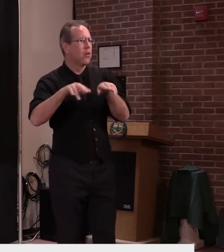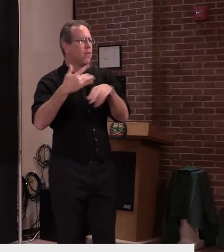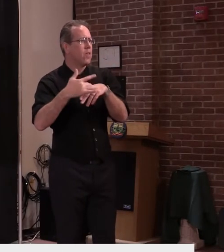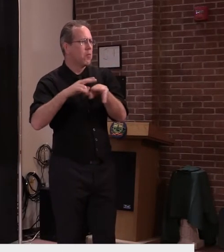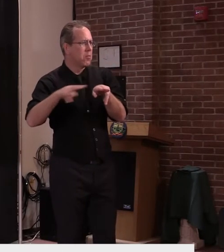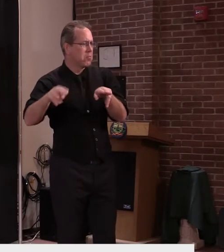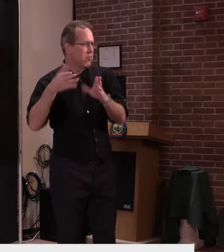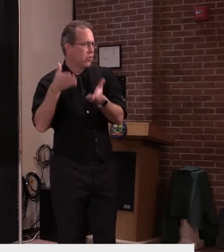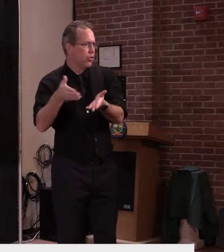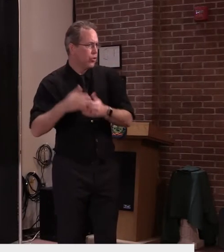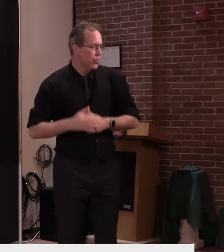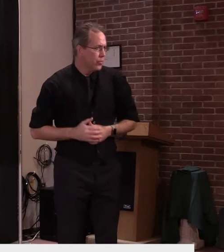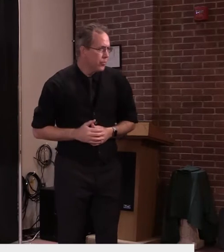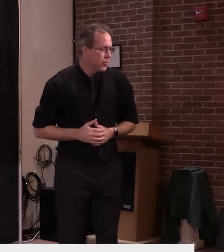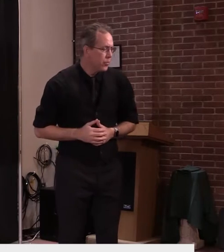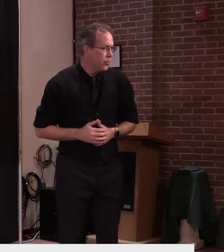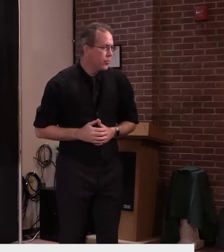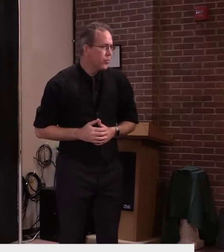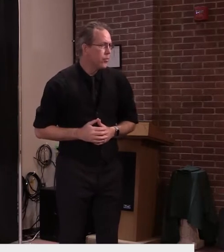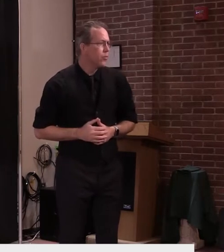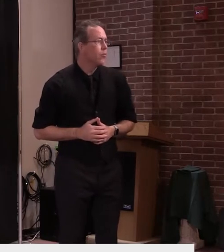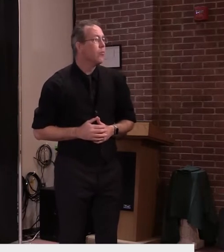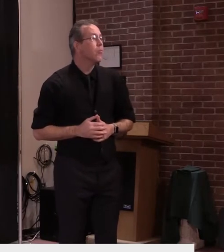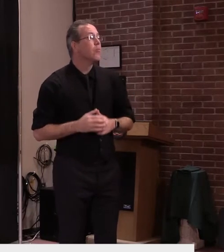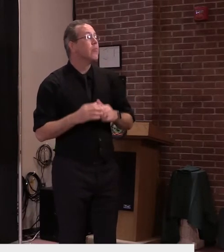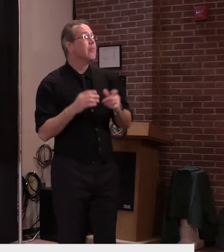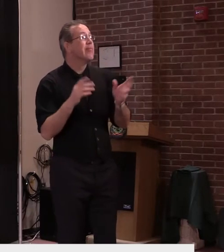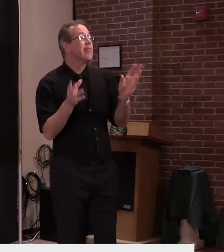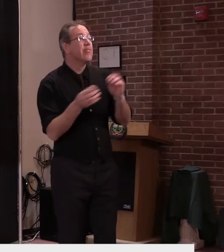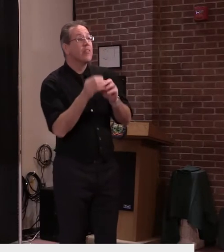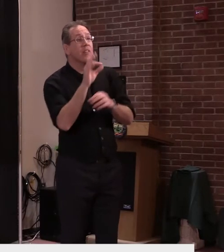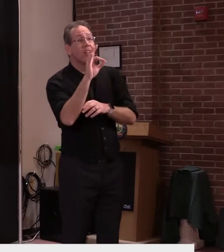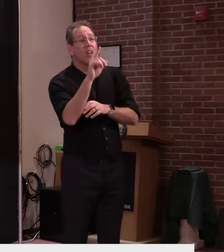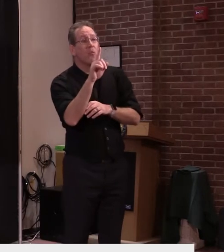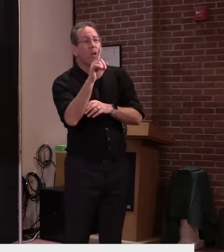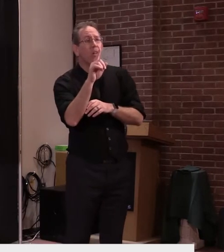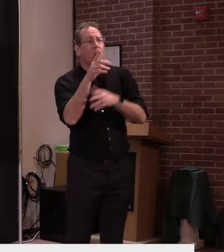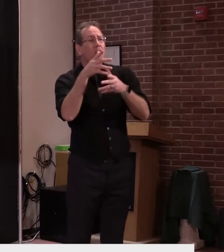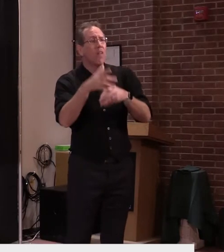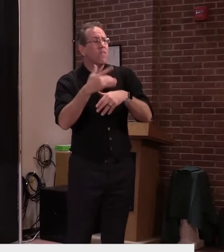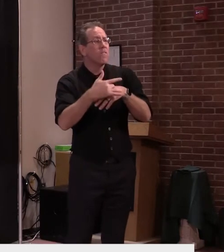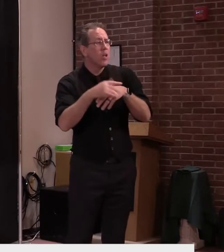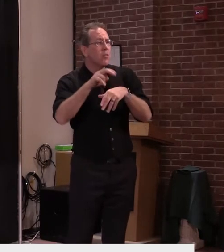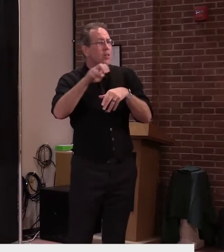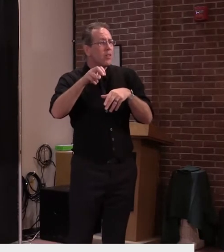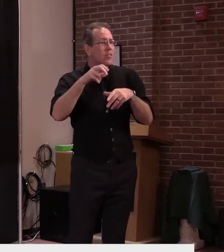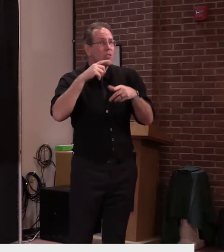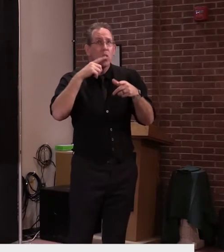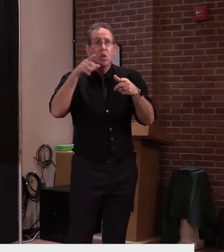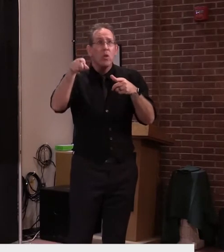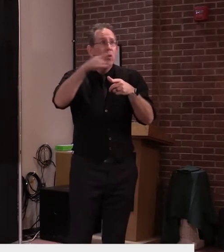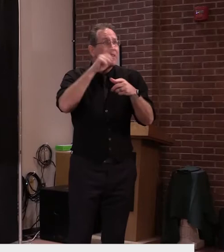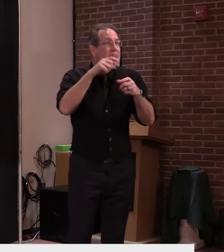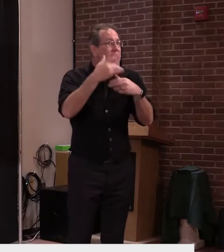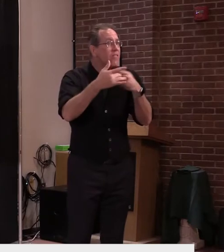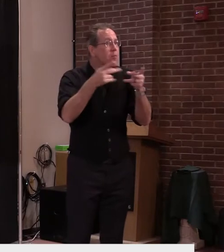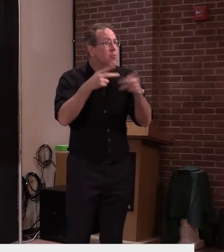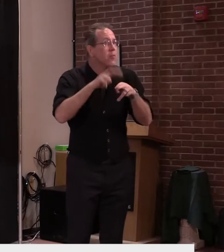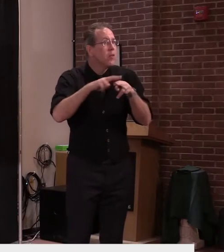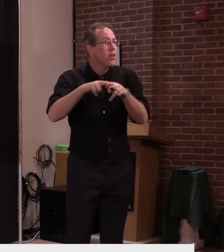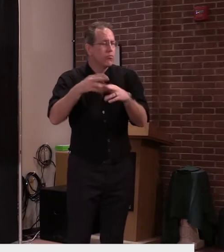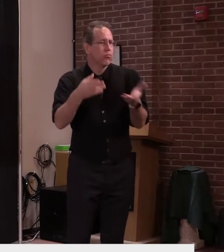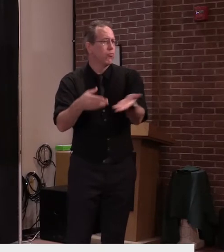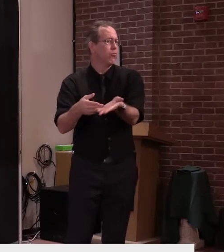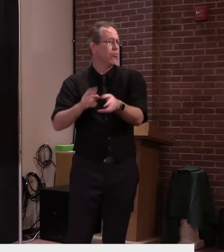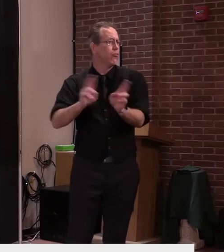91 beds open, staffed, and ready for admissions. We also continue to work with TLC to expand the pool